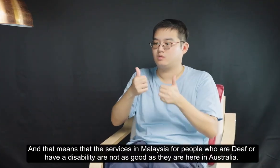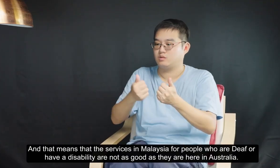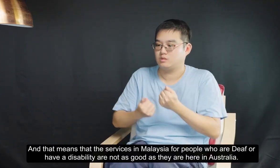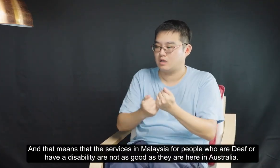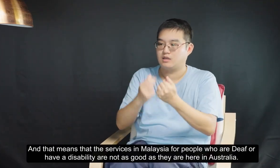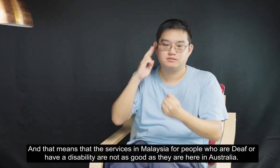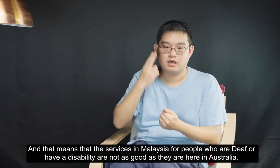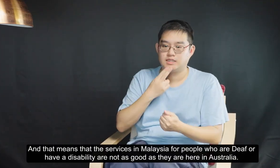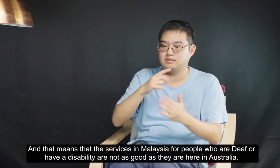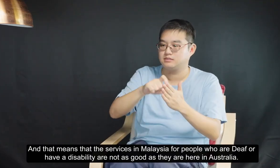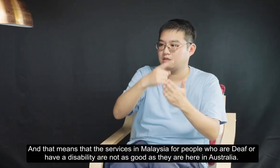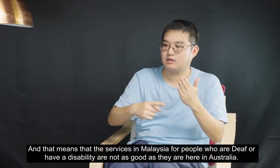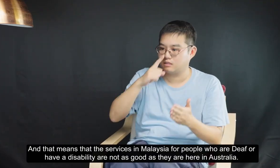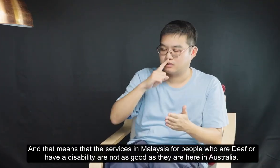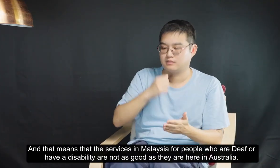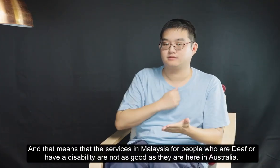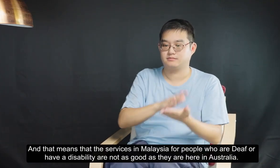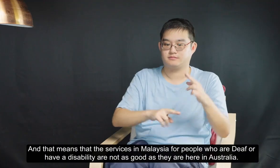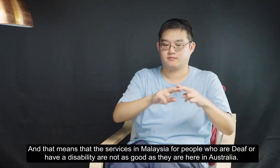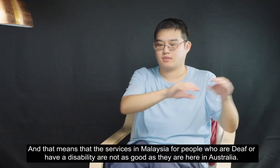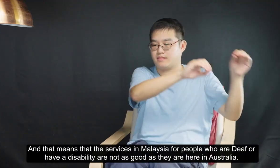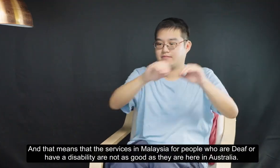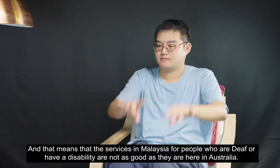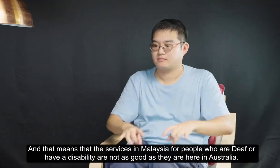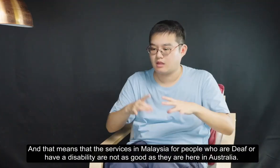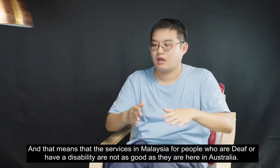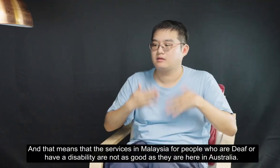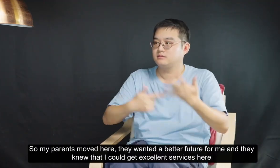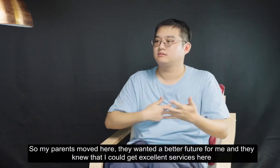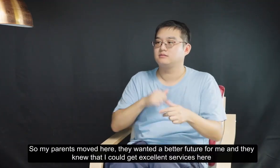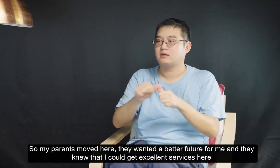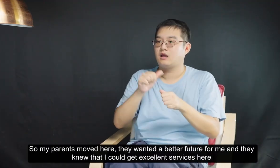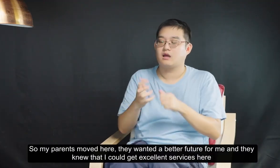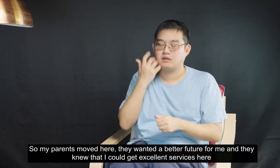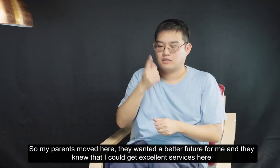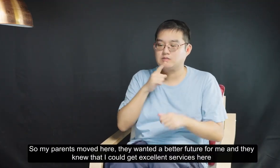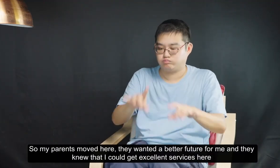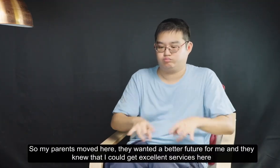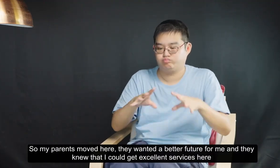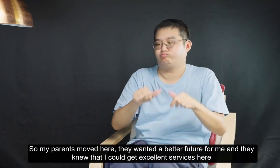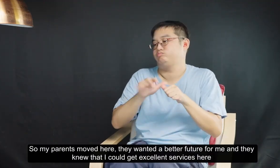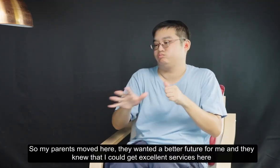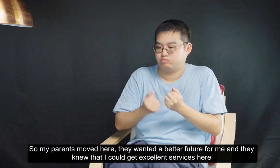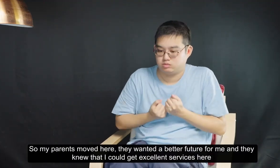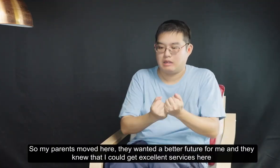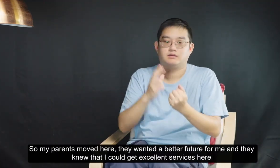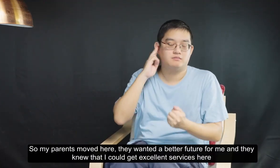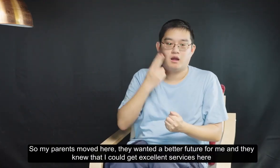who are deaf or have a disability are not as good as they are here in Australia. So my parents moved here. They wanted a better future for me, and they knew